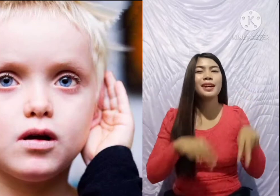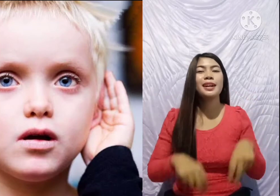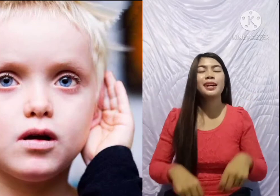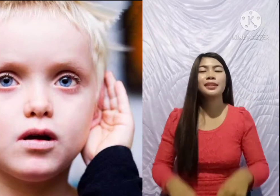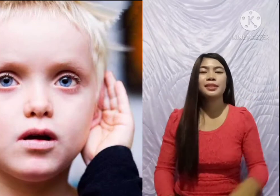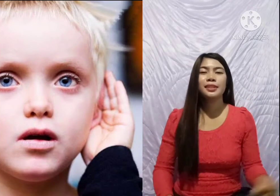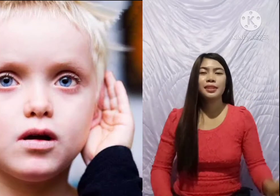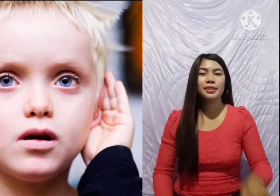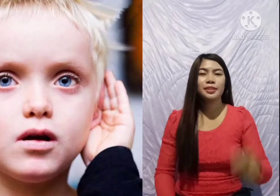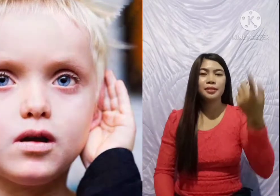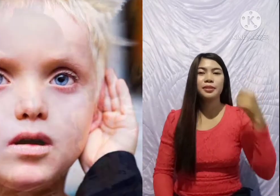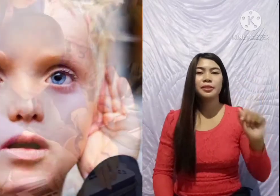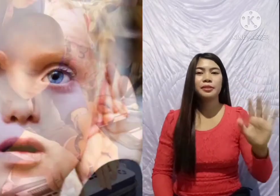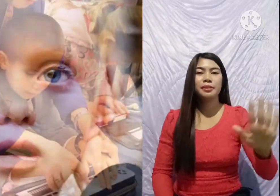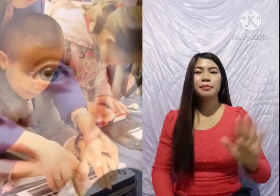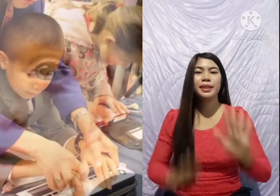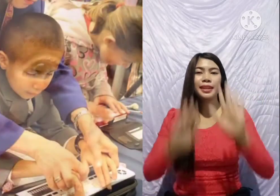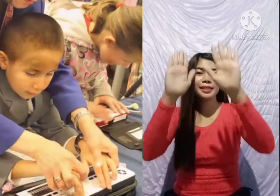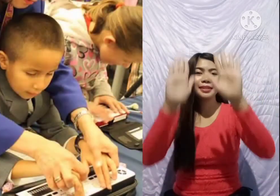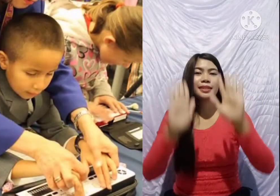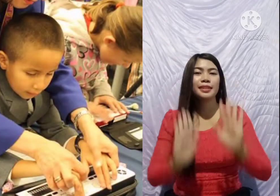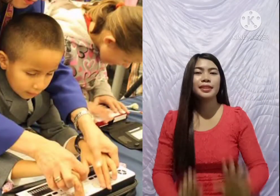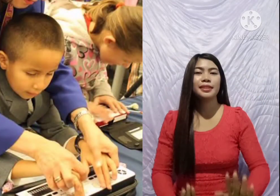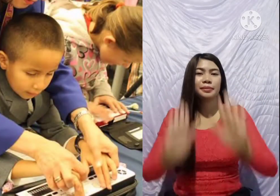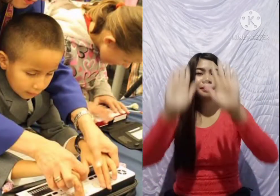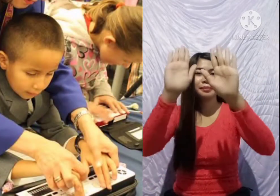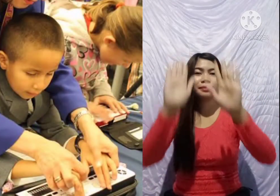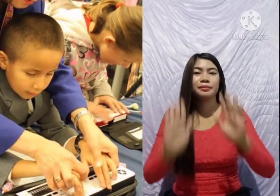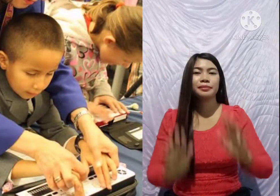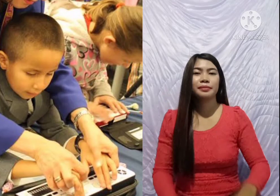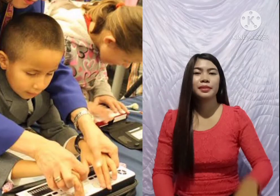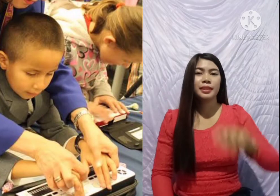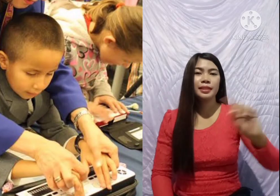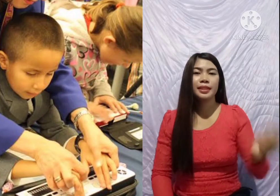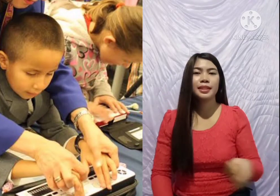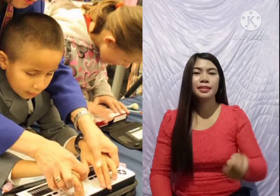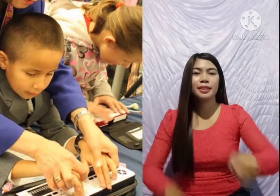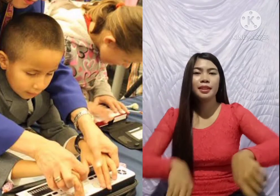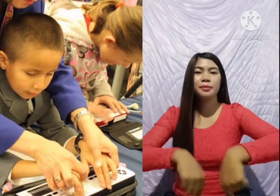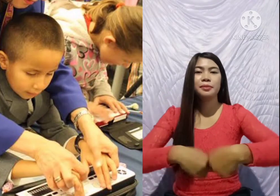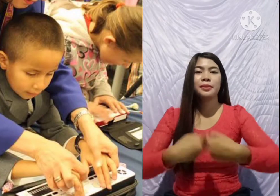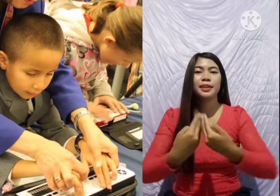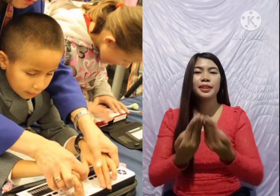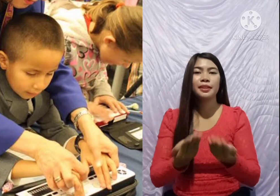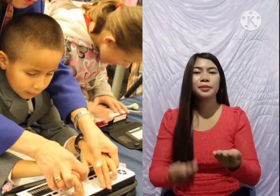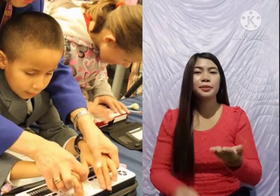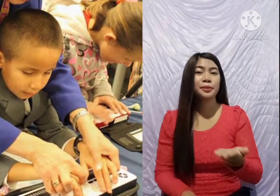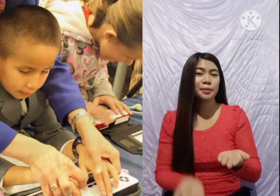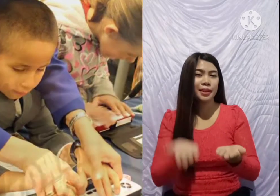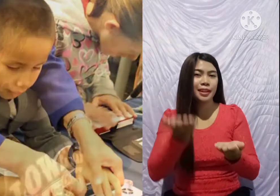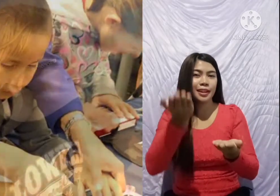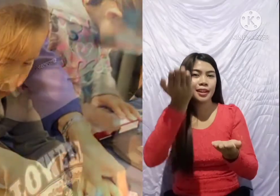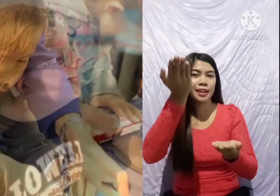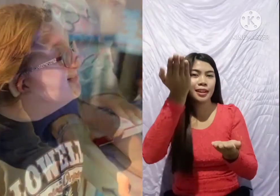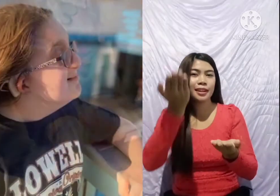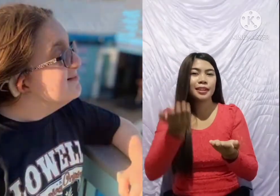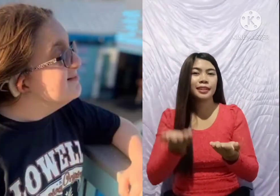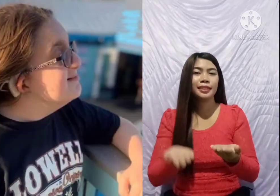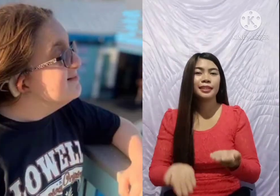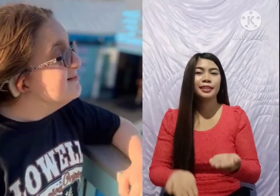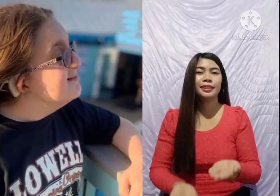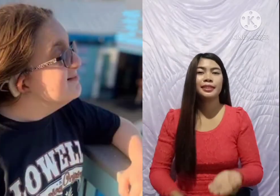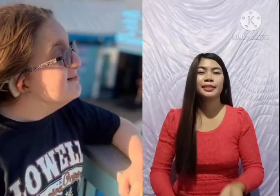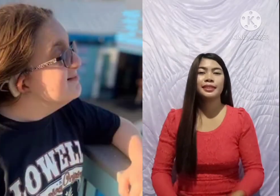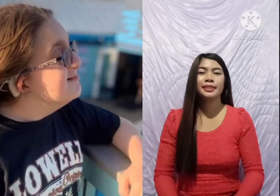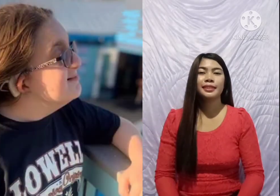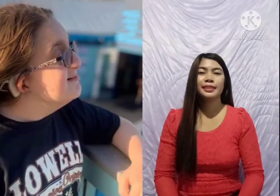a while. Cause girl, you're amazing, Just the way you are. And when